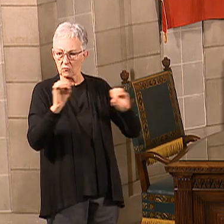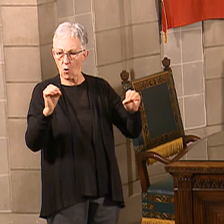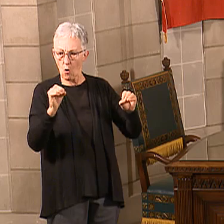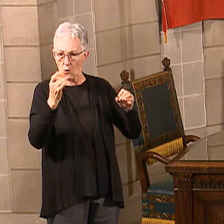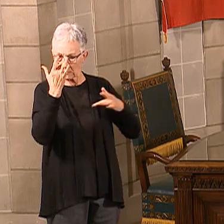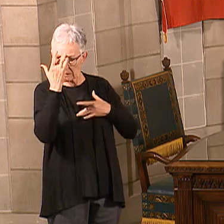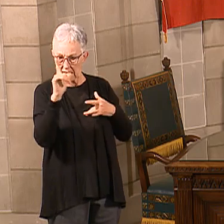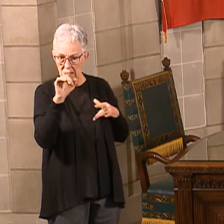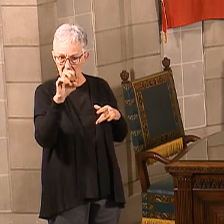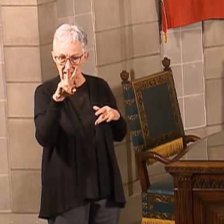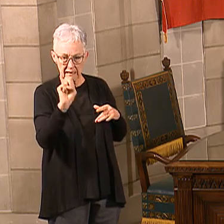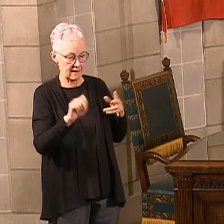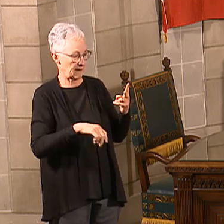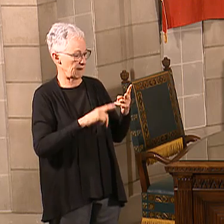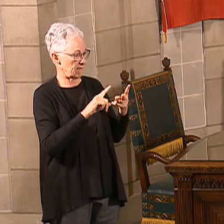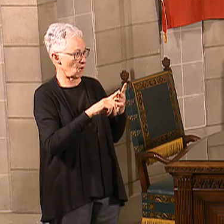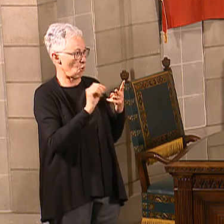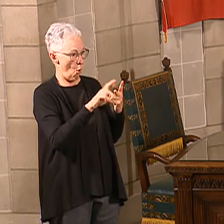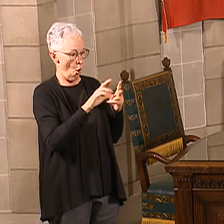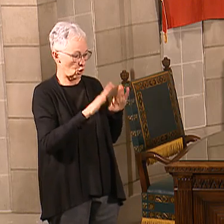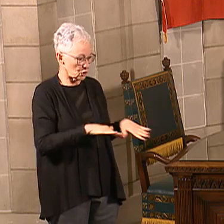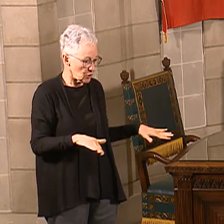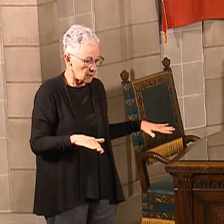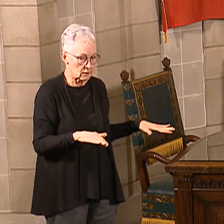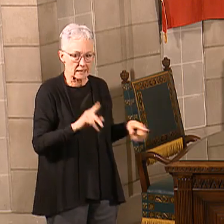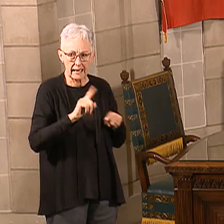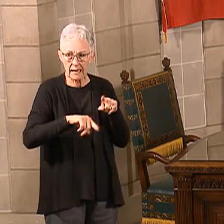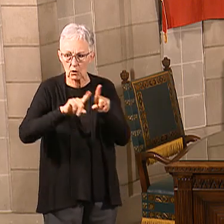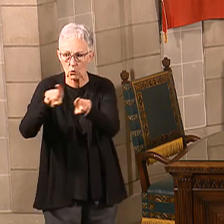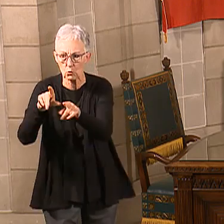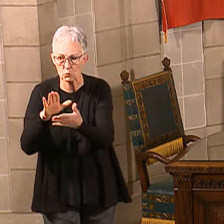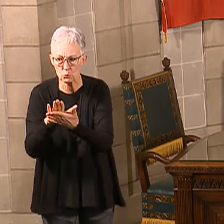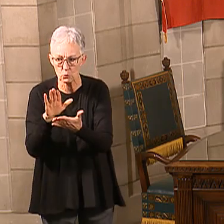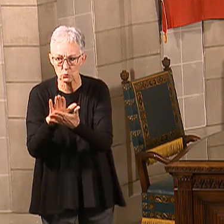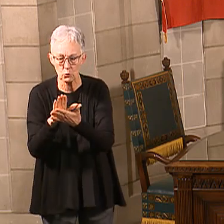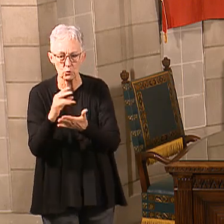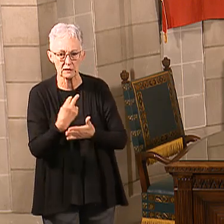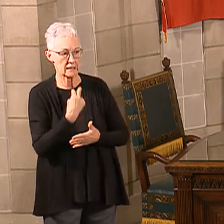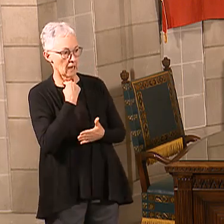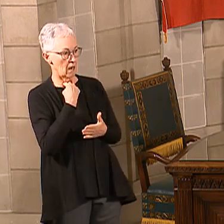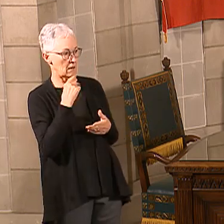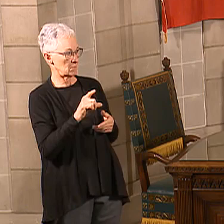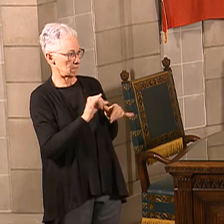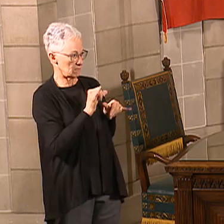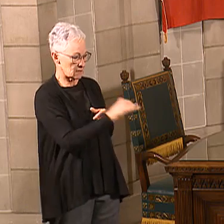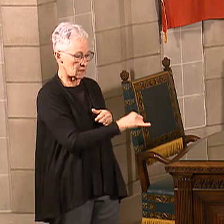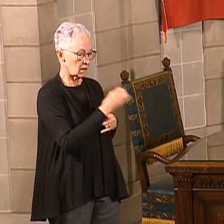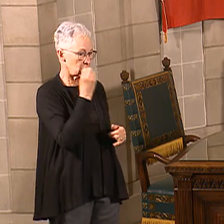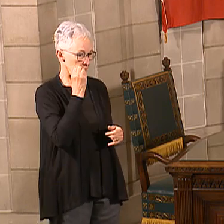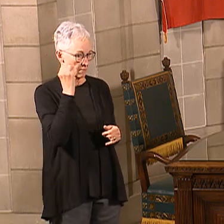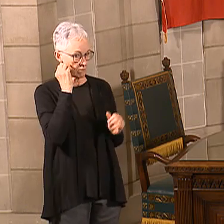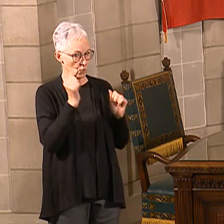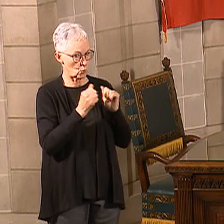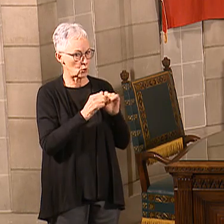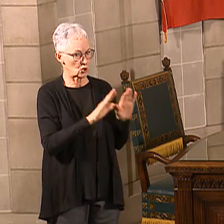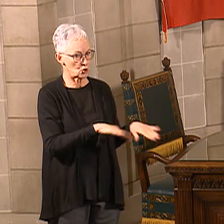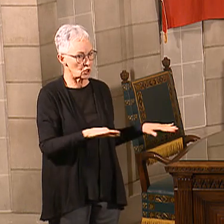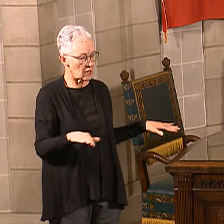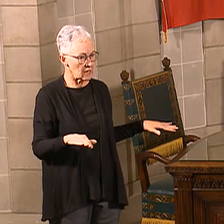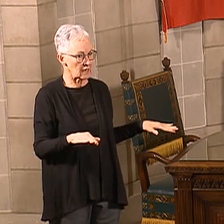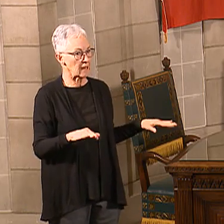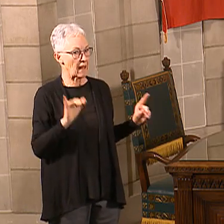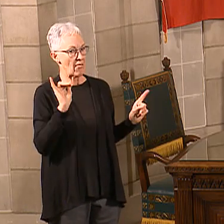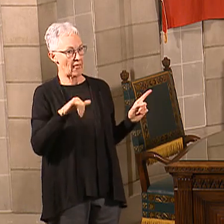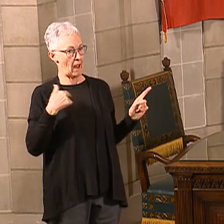home from school, and so they need to be home caring for that child because schools are out. Those types of considerations are at the forefront of our